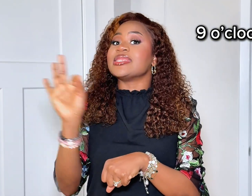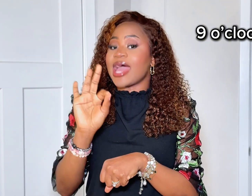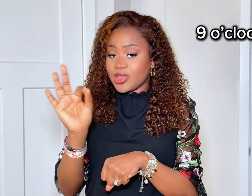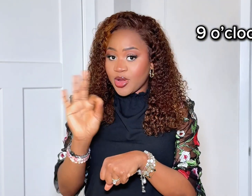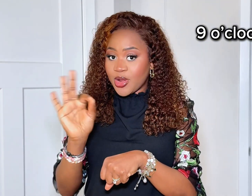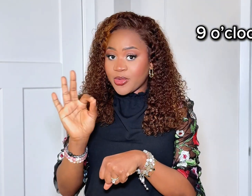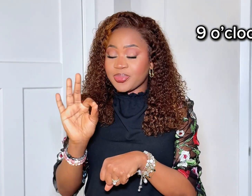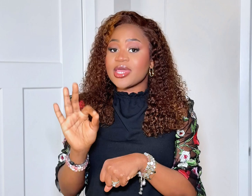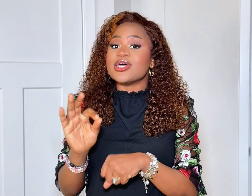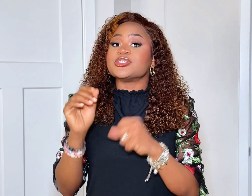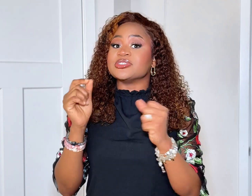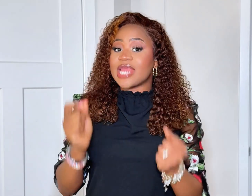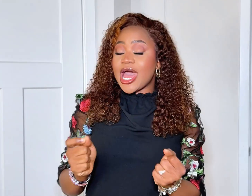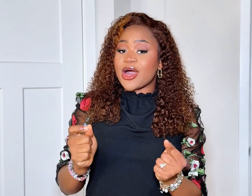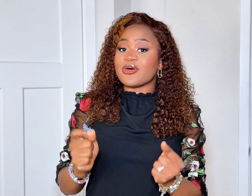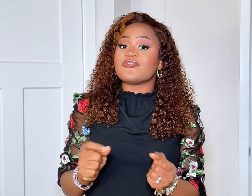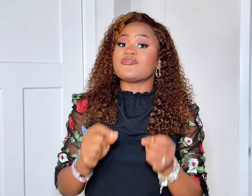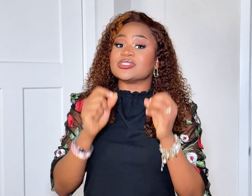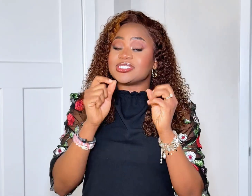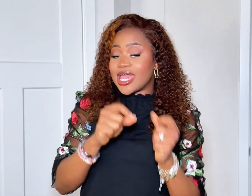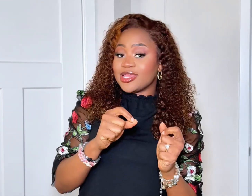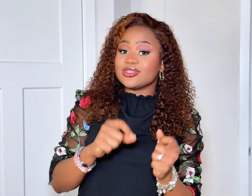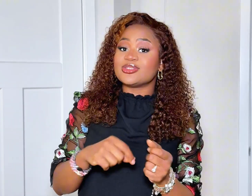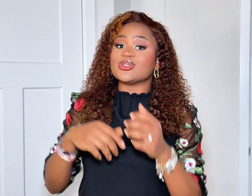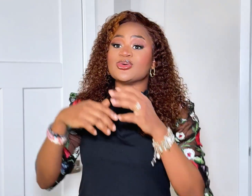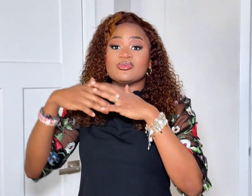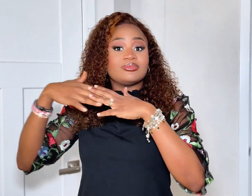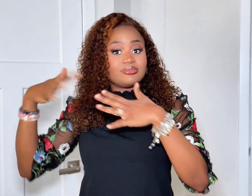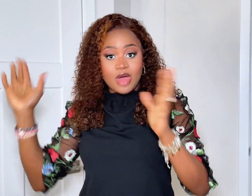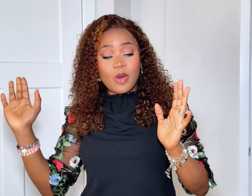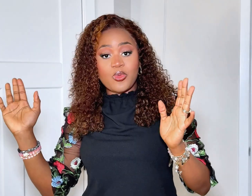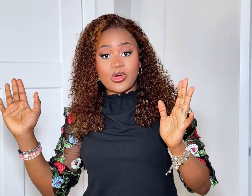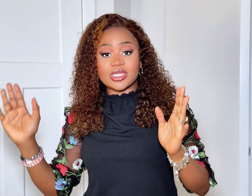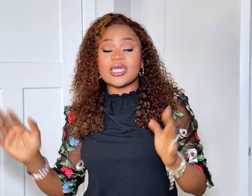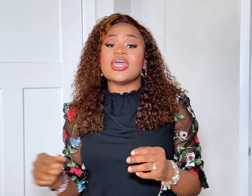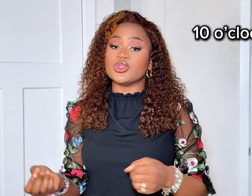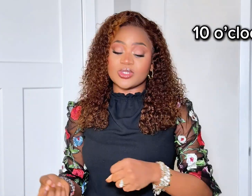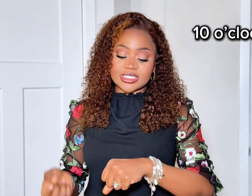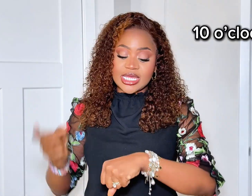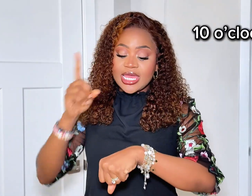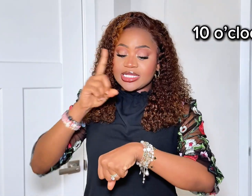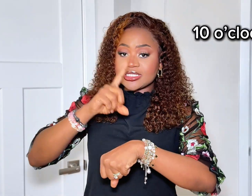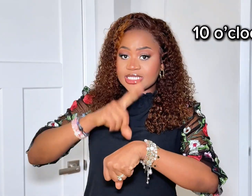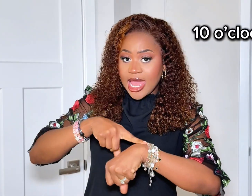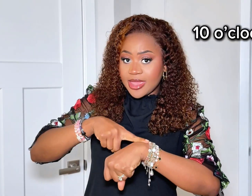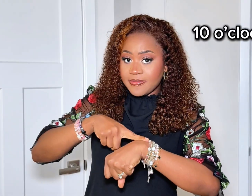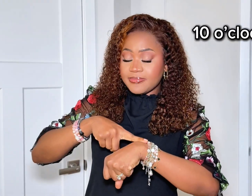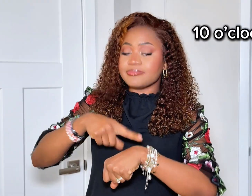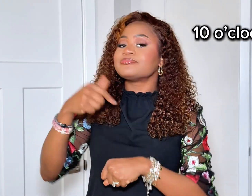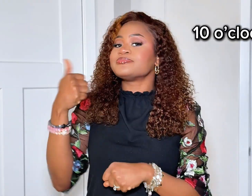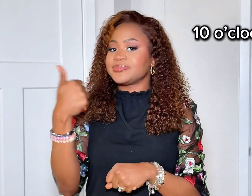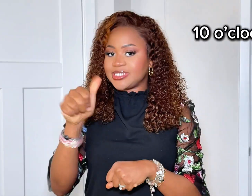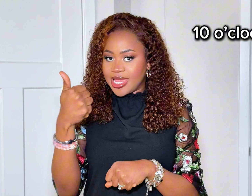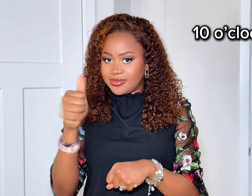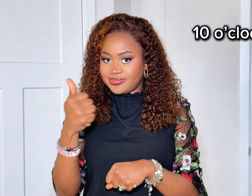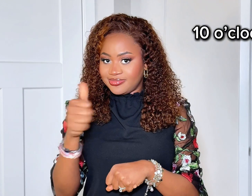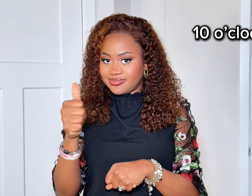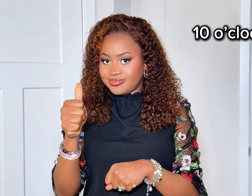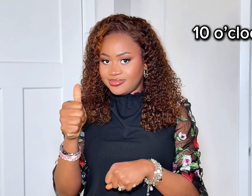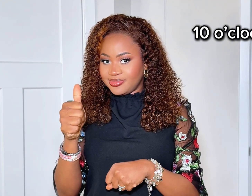9 o'clock. So now for 10 to upward, you do this. Time 10.